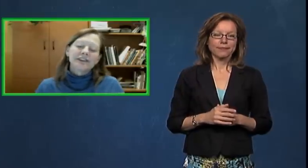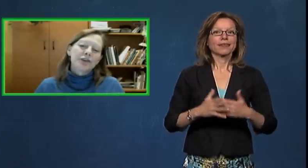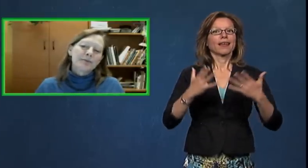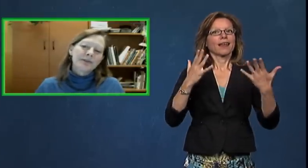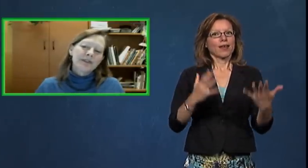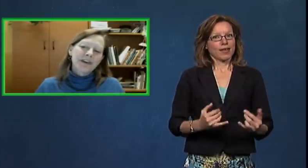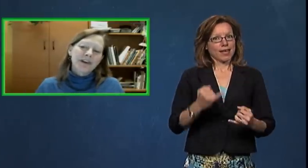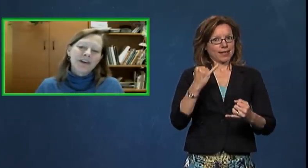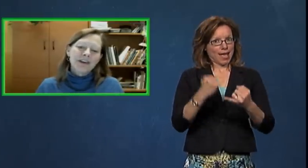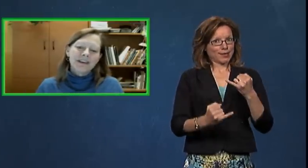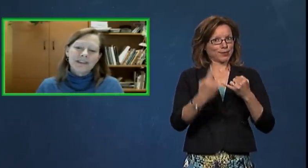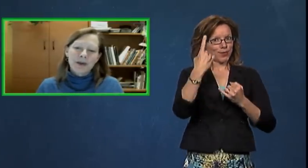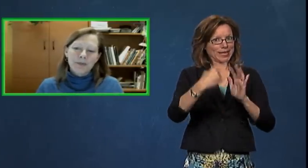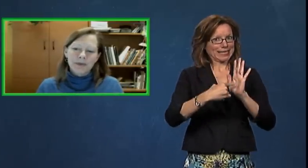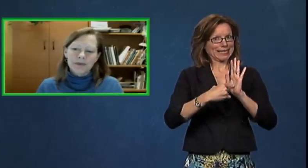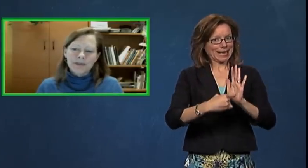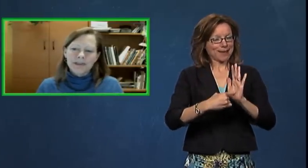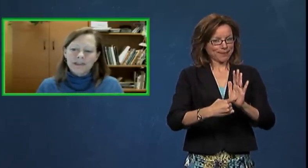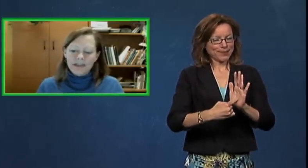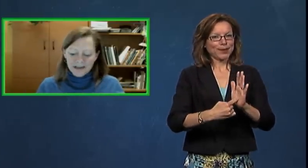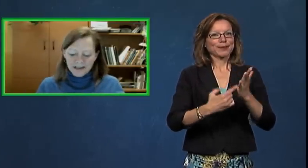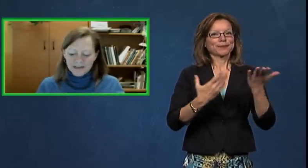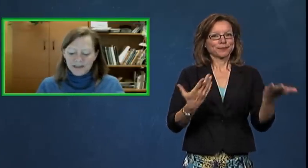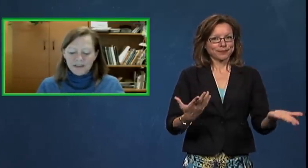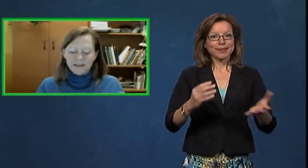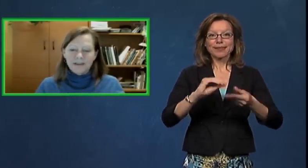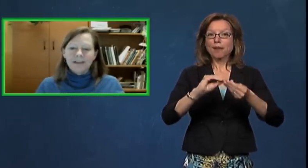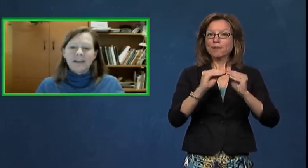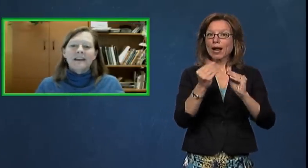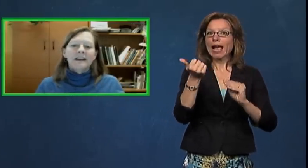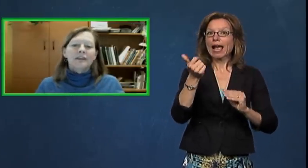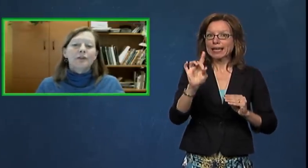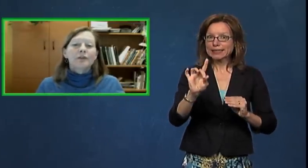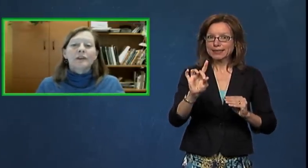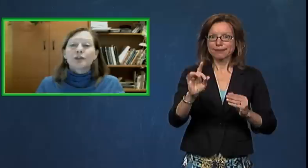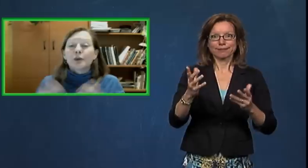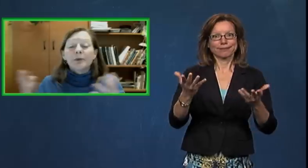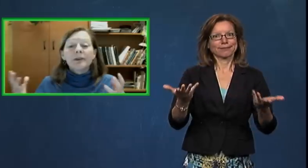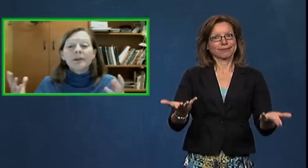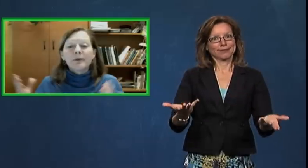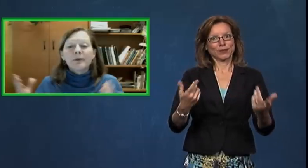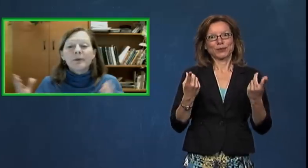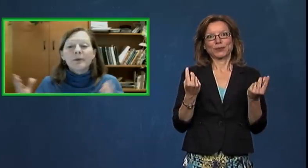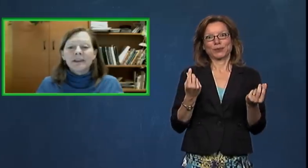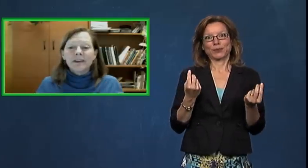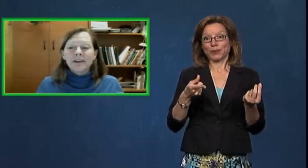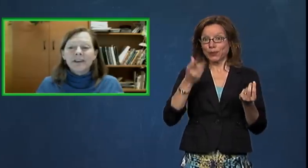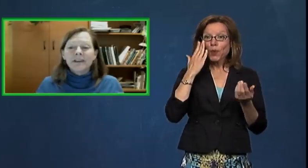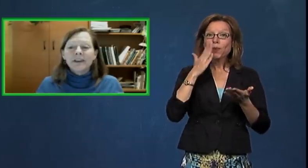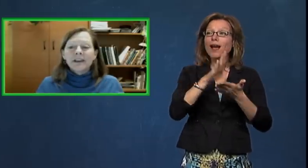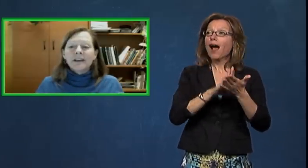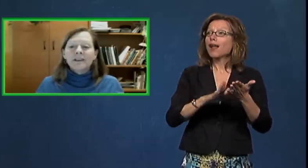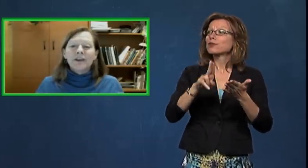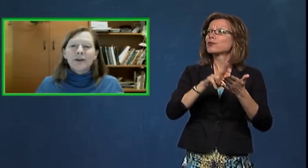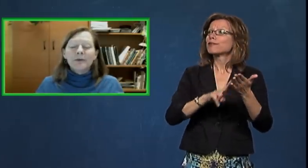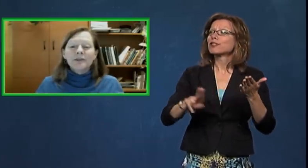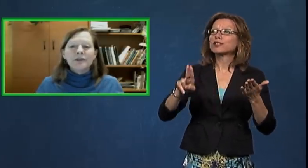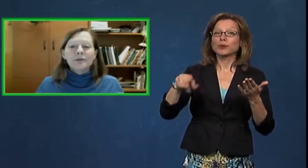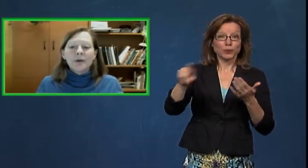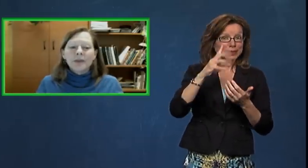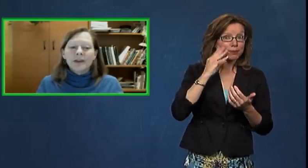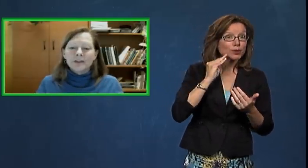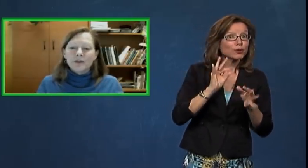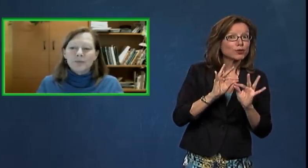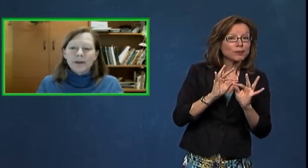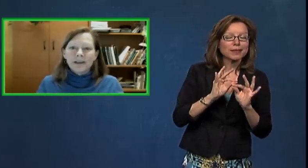Finally, in terms of our examples, slide 18. If you've interpreted in post-secondary environments, you